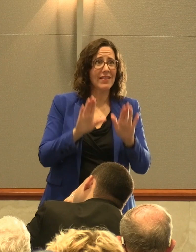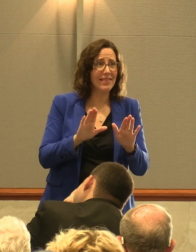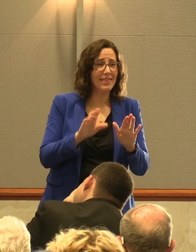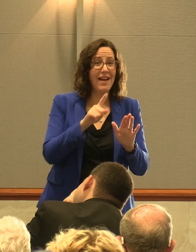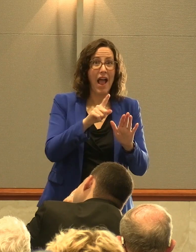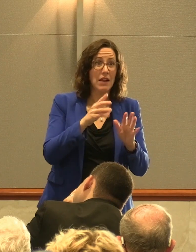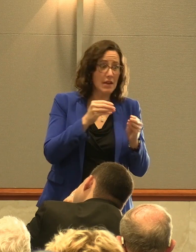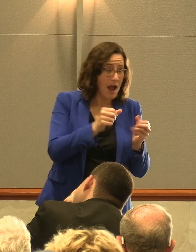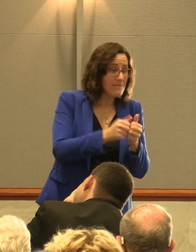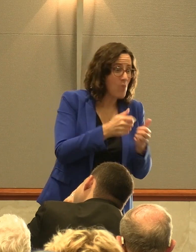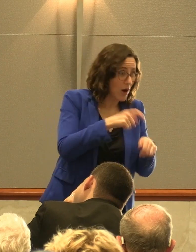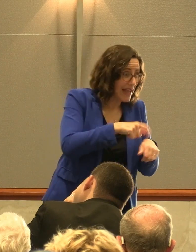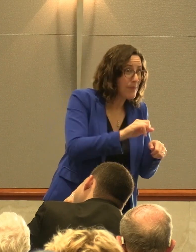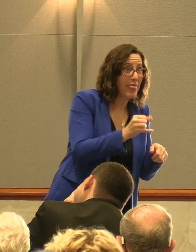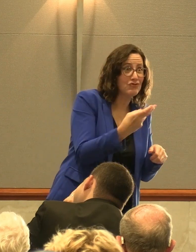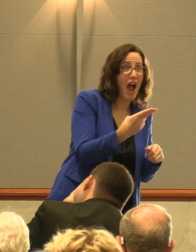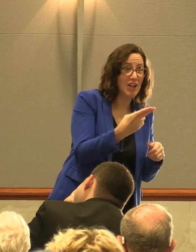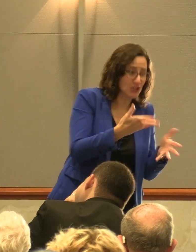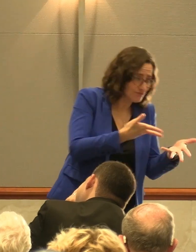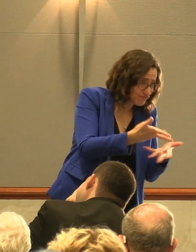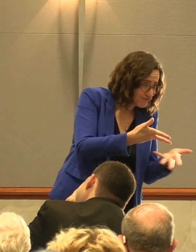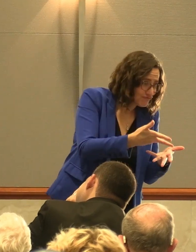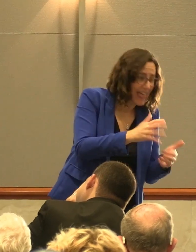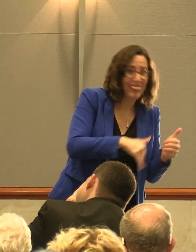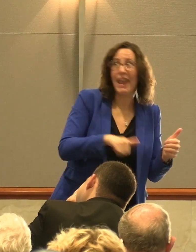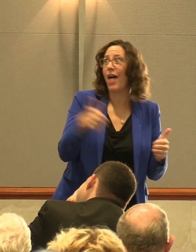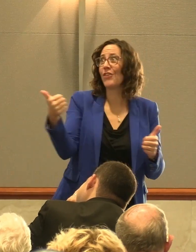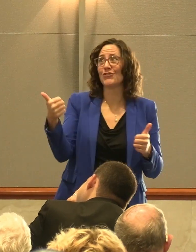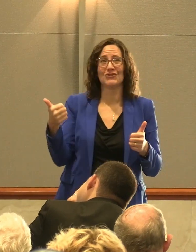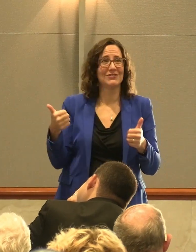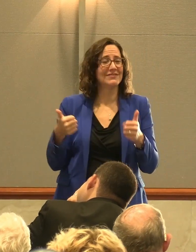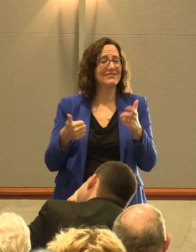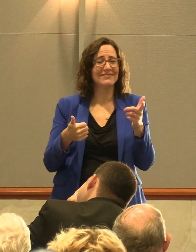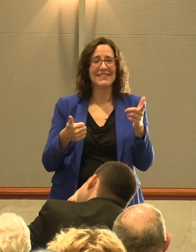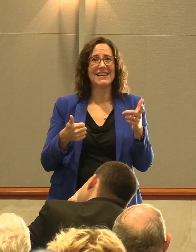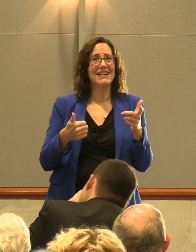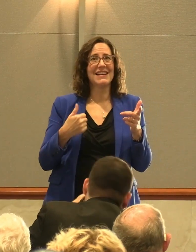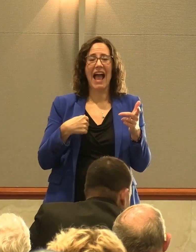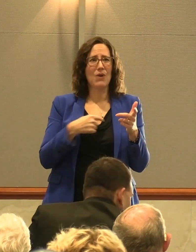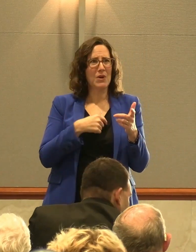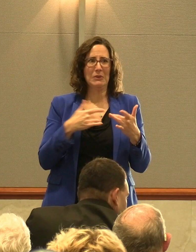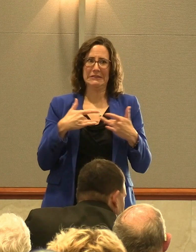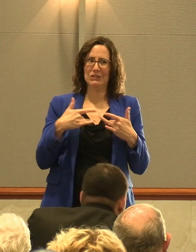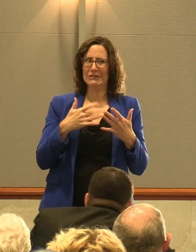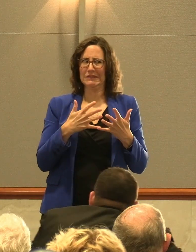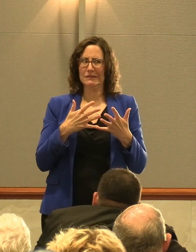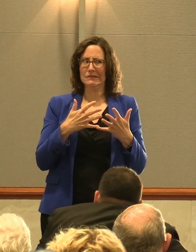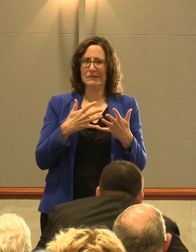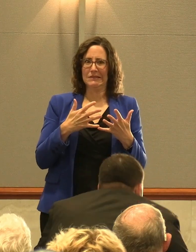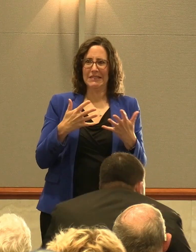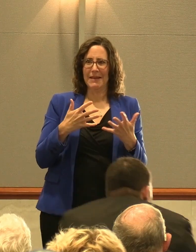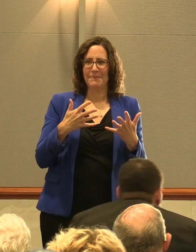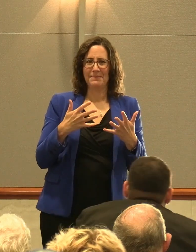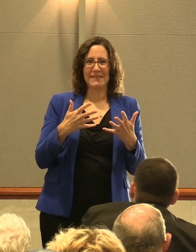and spent more time with Josh than anybody. And we were concerned, what is,